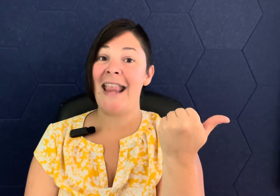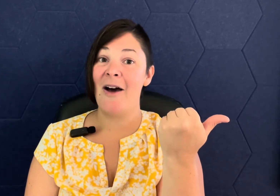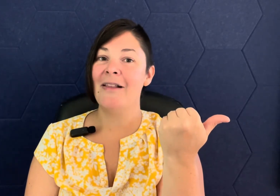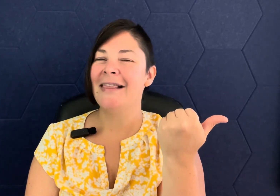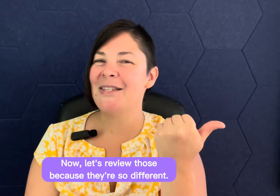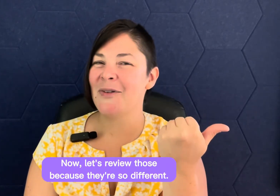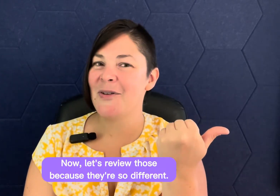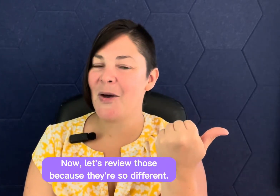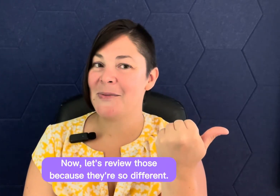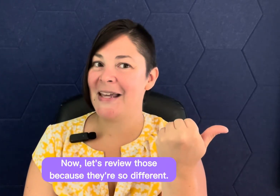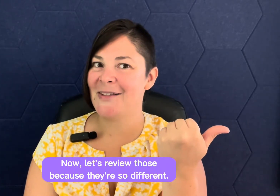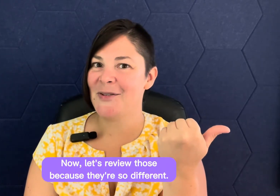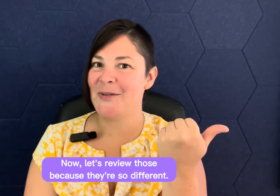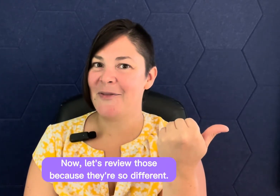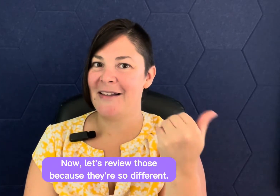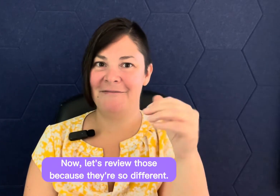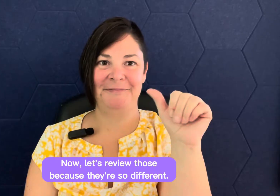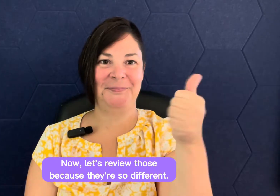Now, let's review those because they're so different.